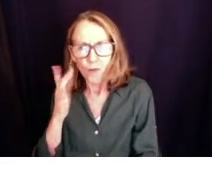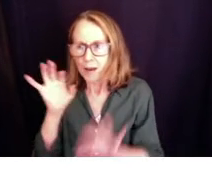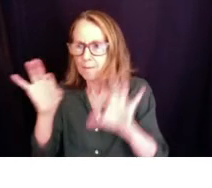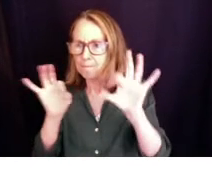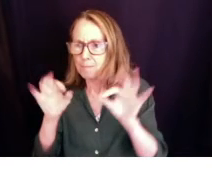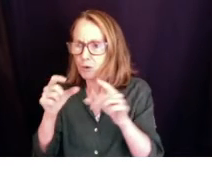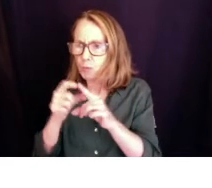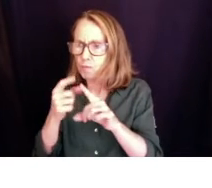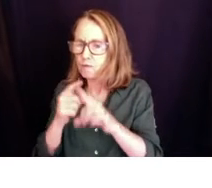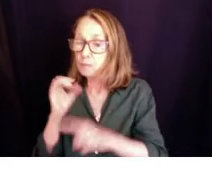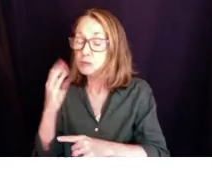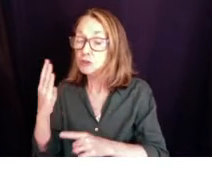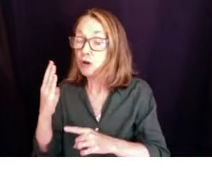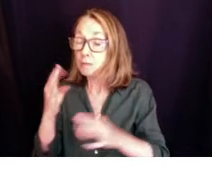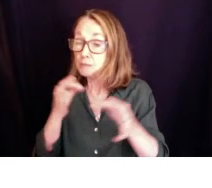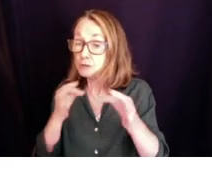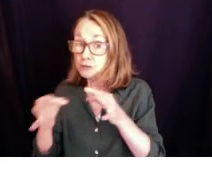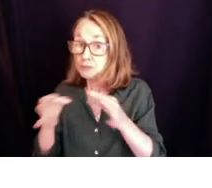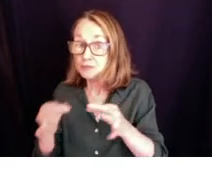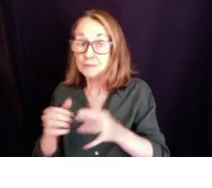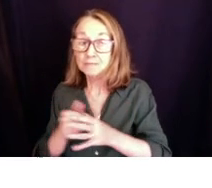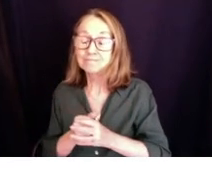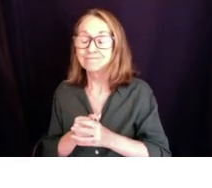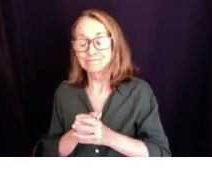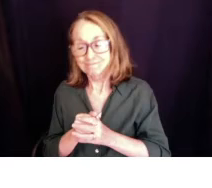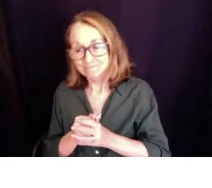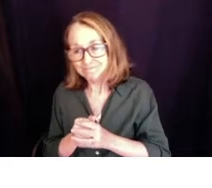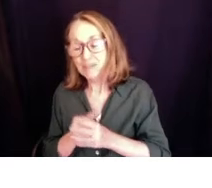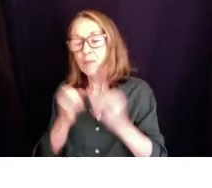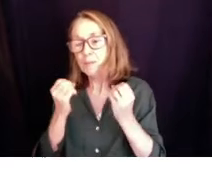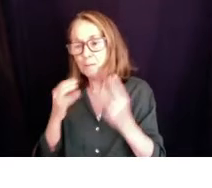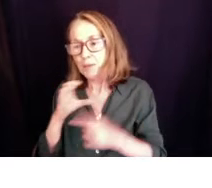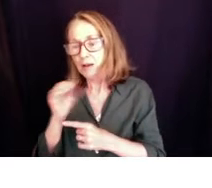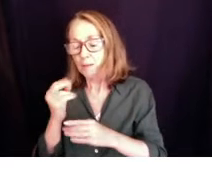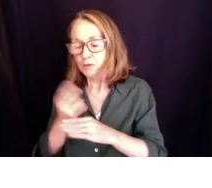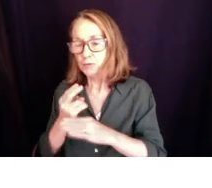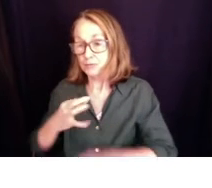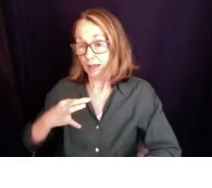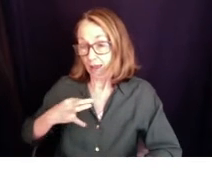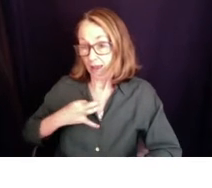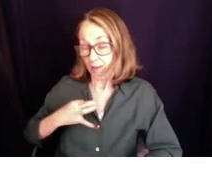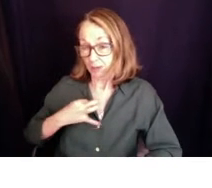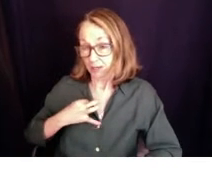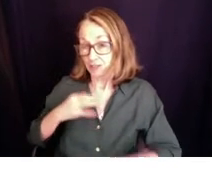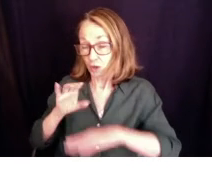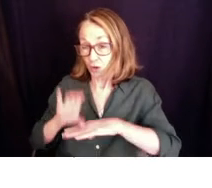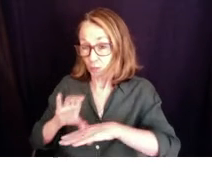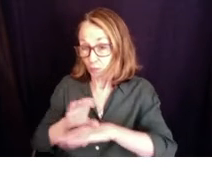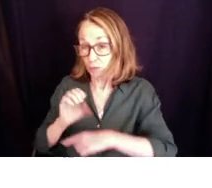Why do you want to use keywords from the job description? Well, now applicant tracking systems are being